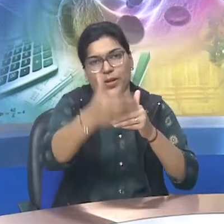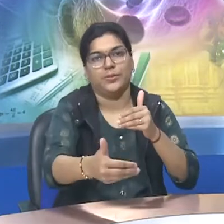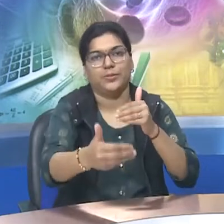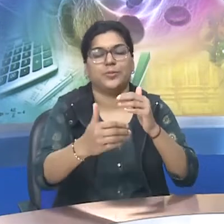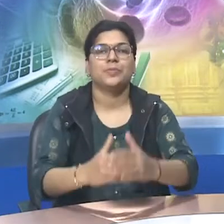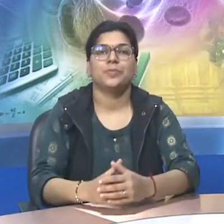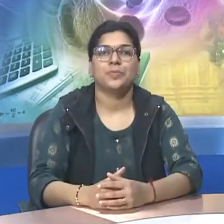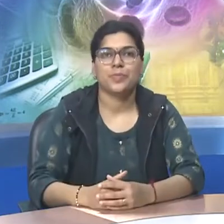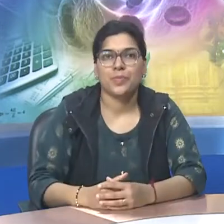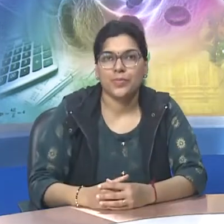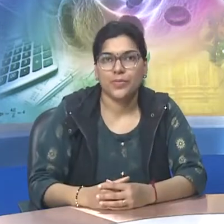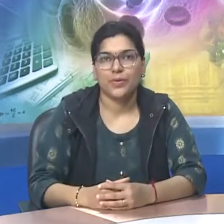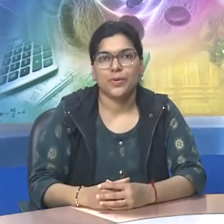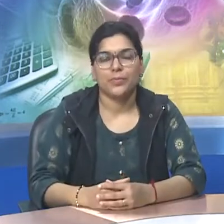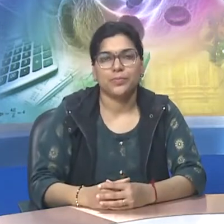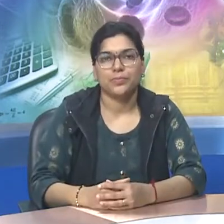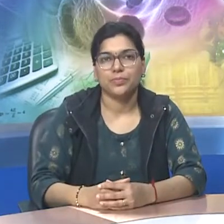I will explain you with example.